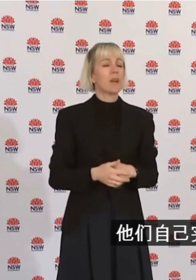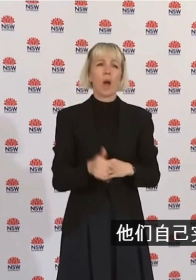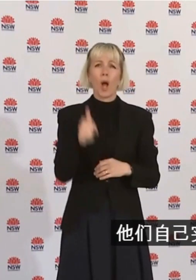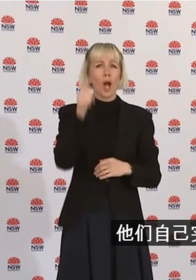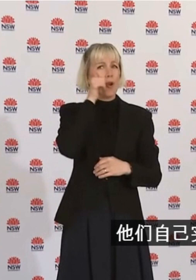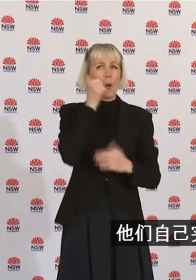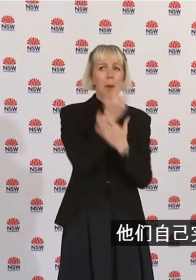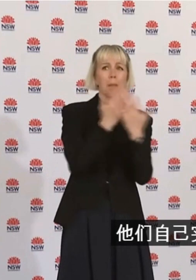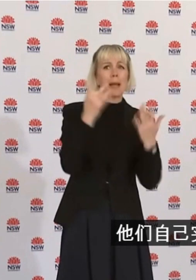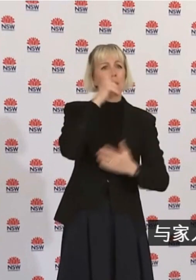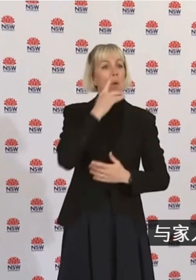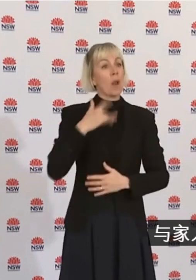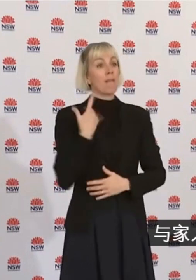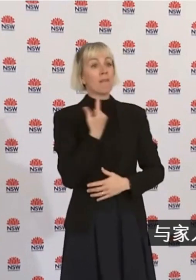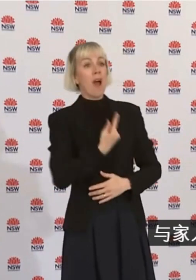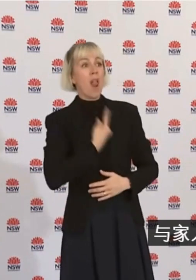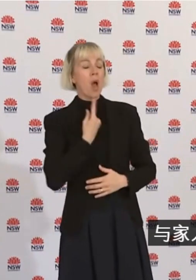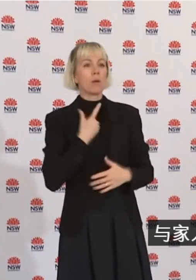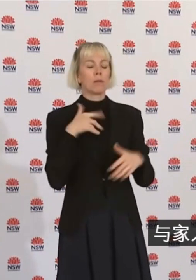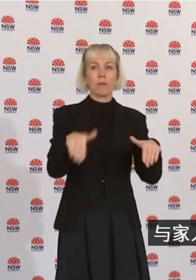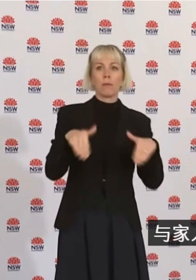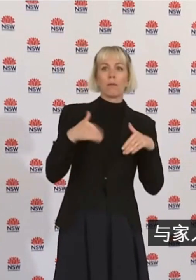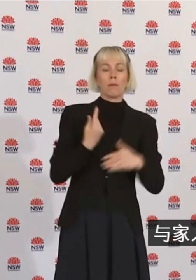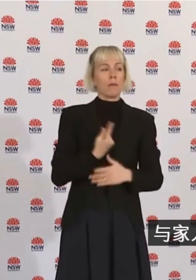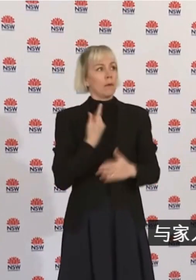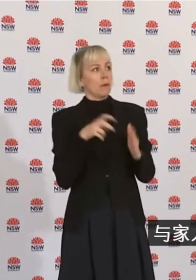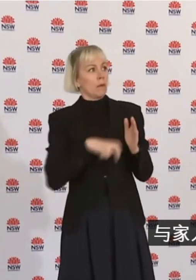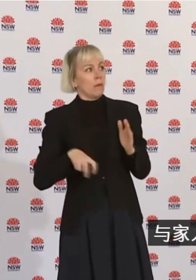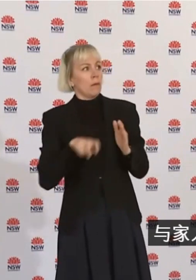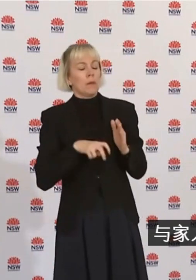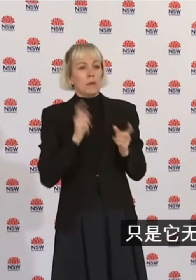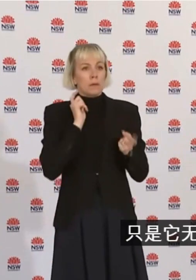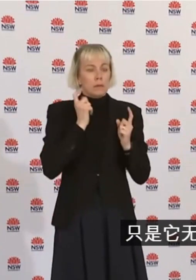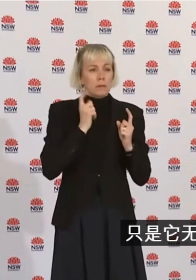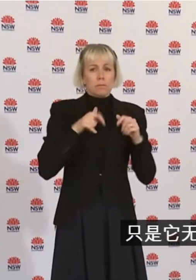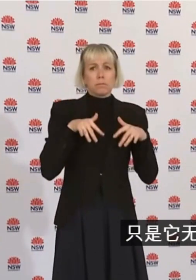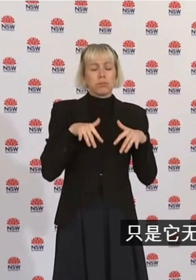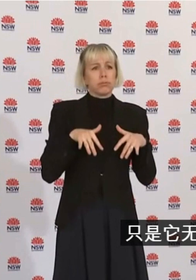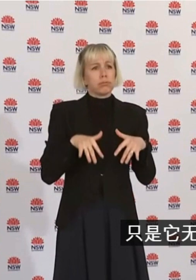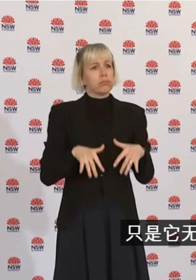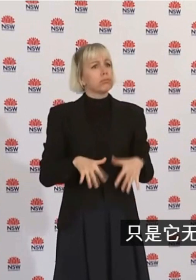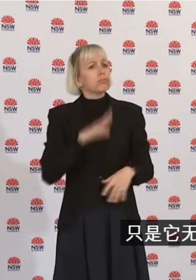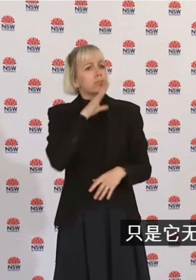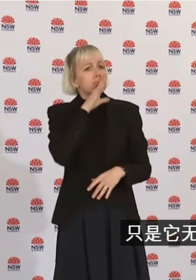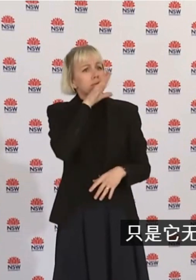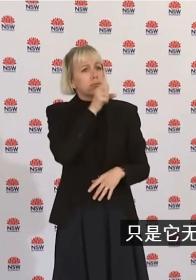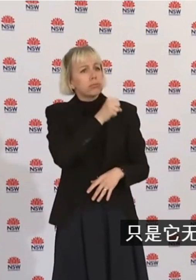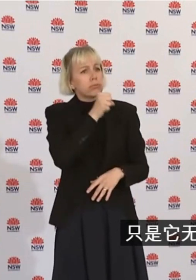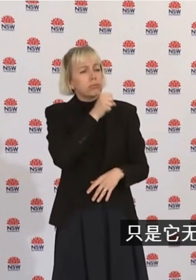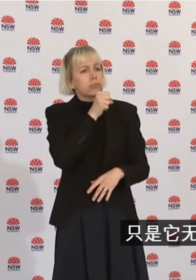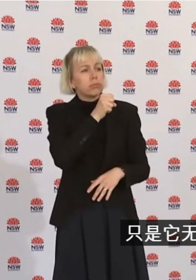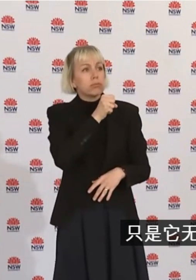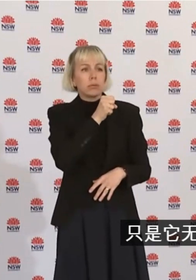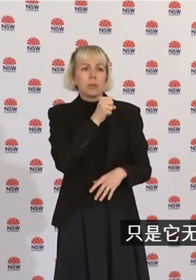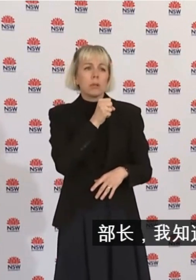the stresses of being isolated from family and friends. It's rife, it's everywhere.